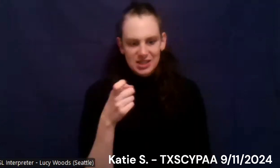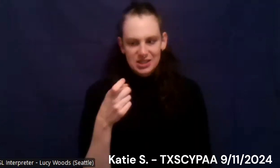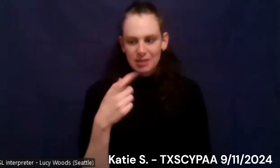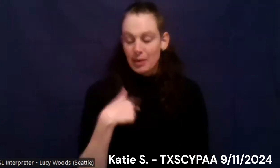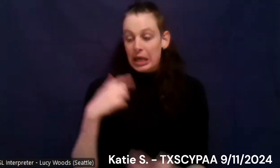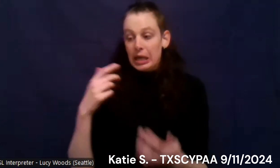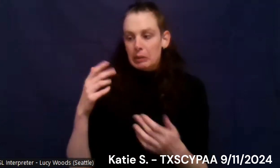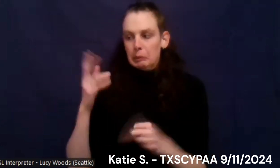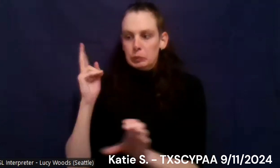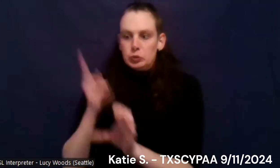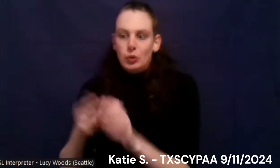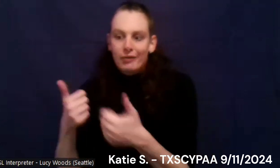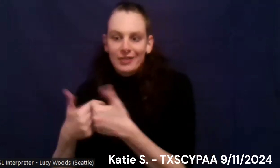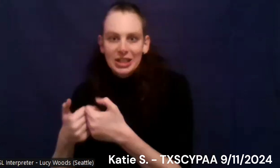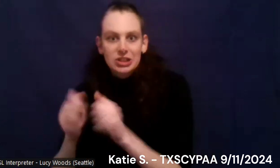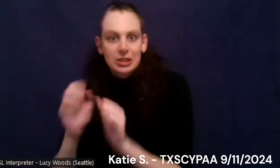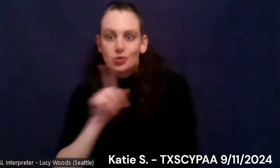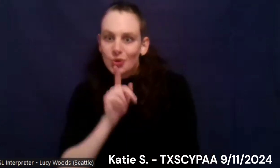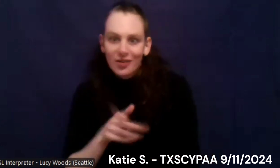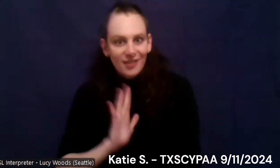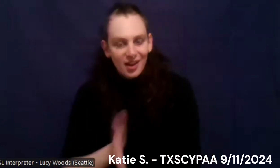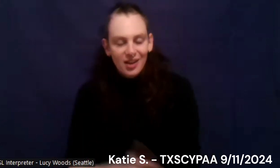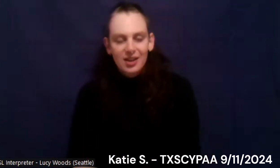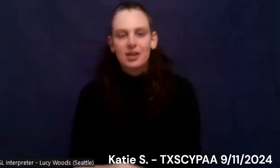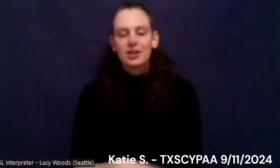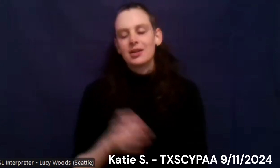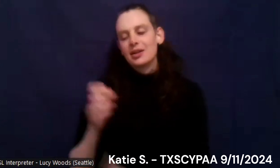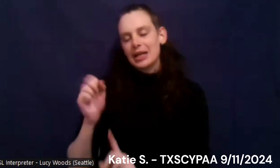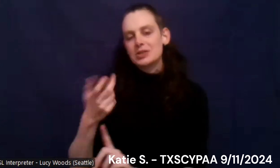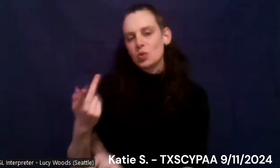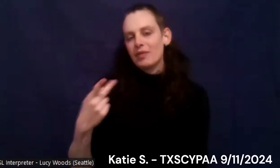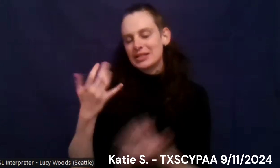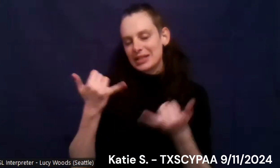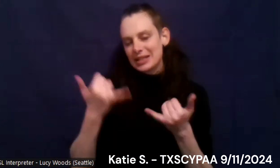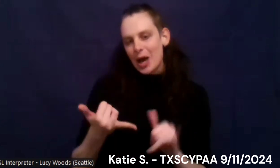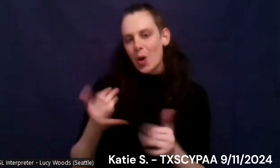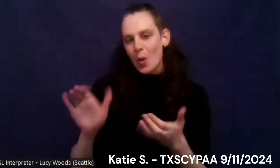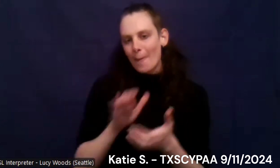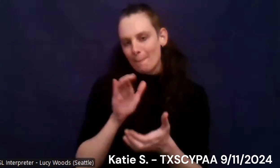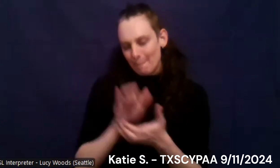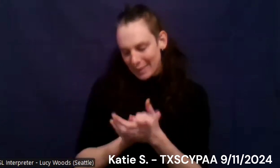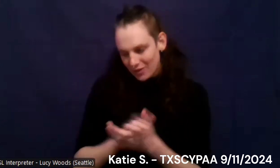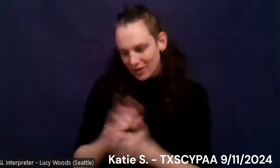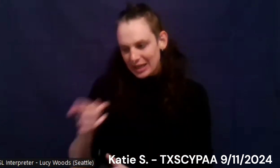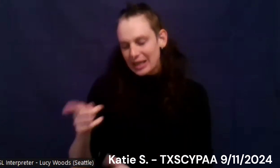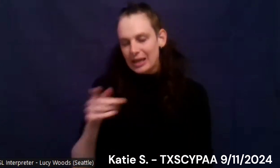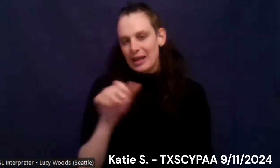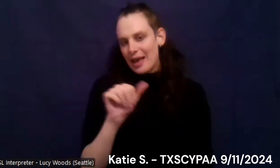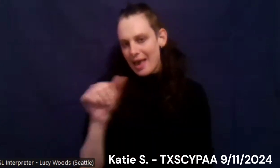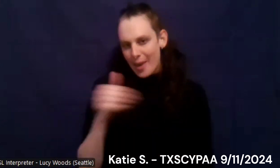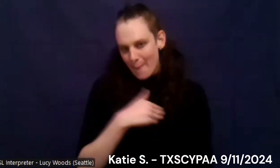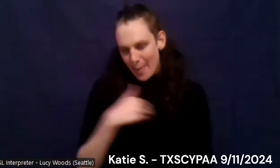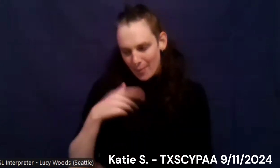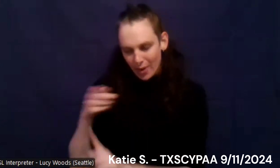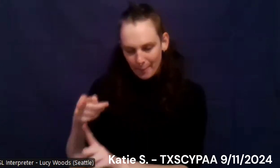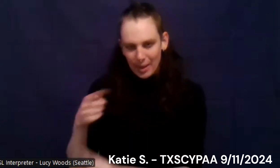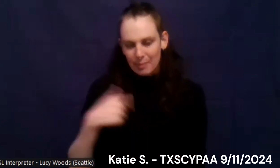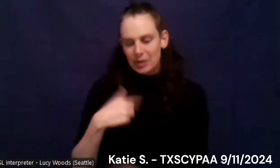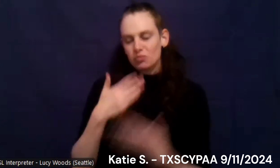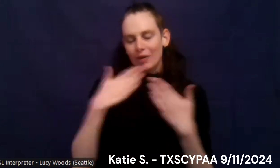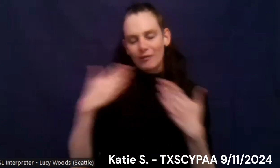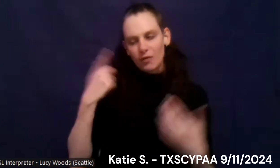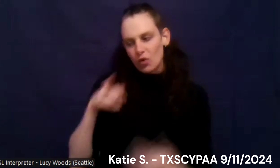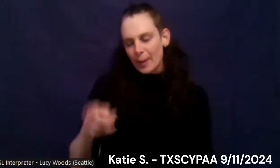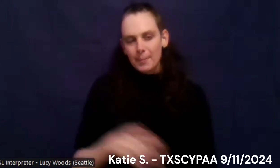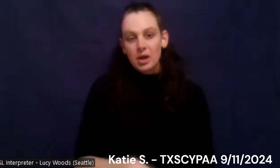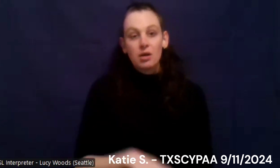relationship. Now, I will say I am married to this man. He is a member of Alcoholics Anonymous, and I'm eternally grateful for him.